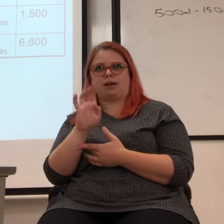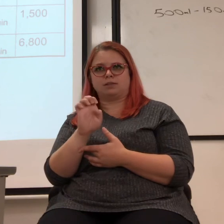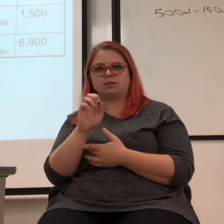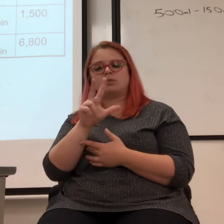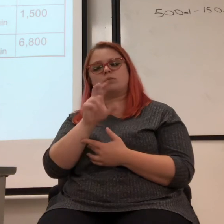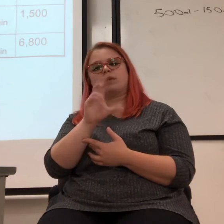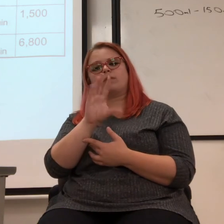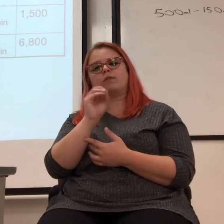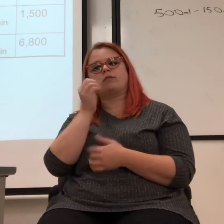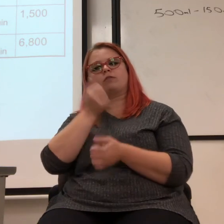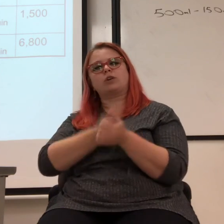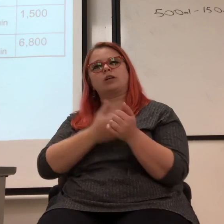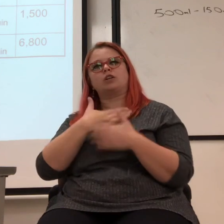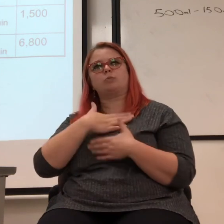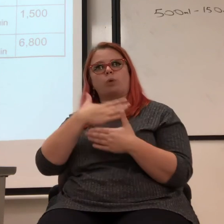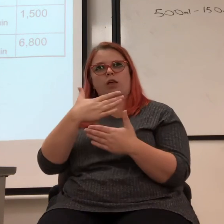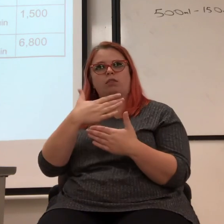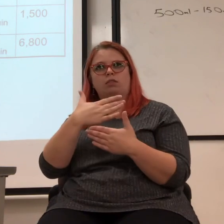per breath.